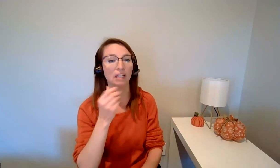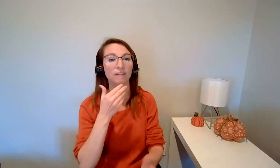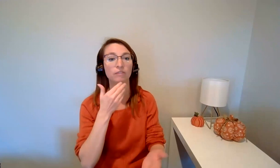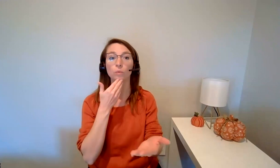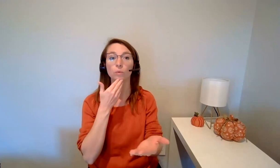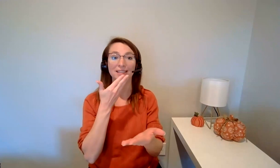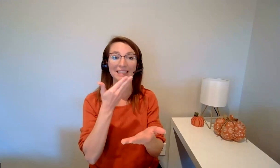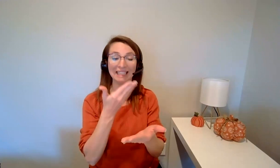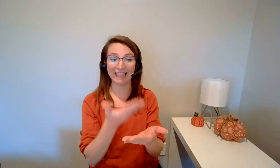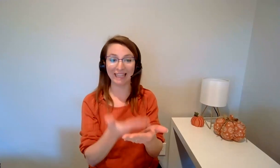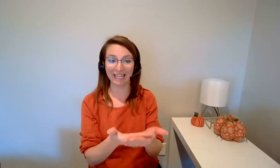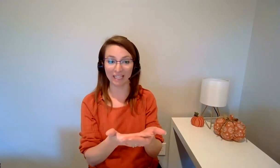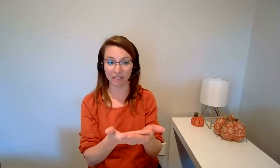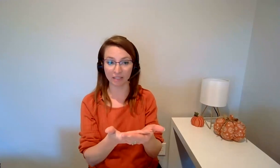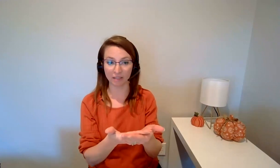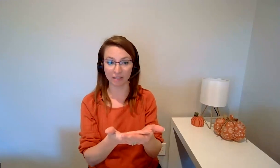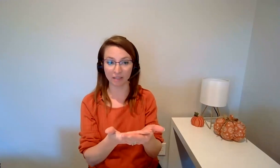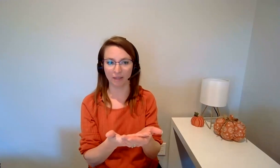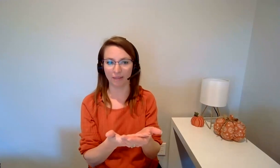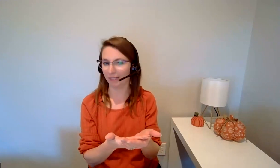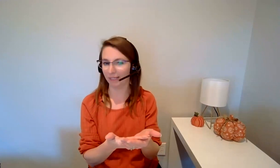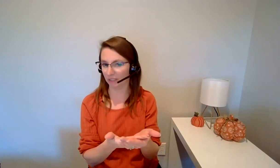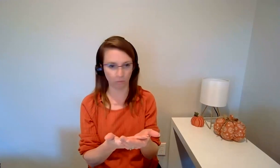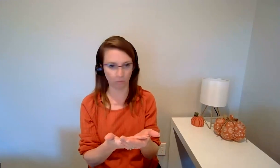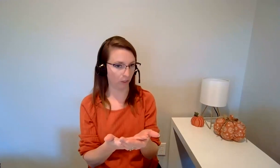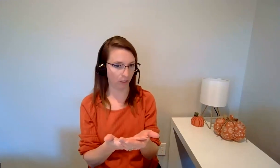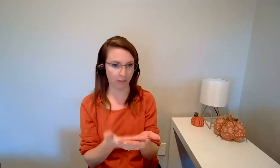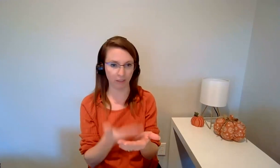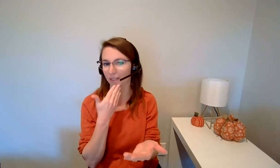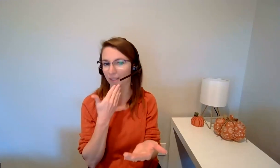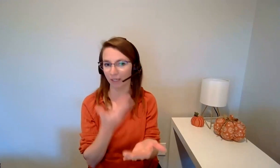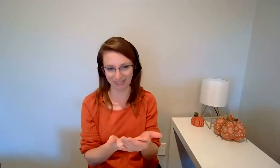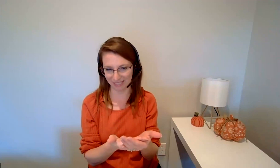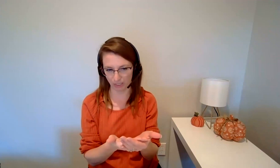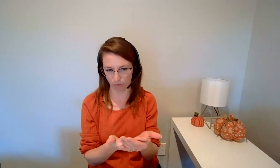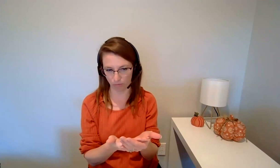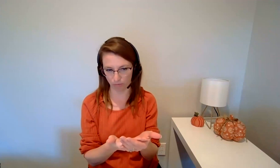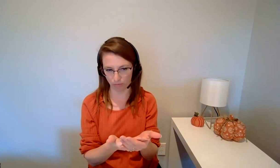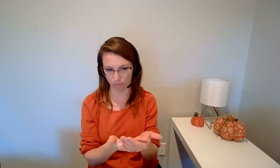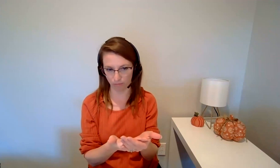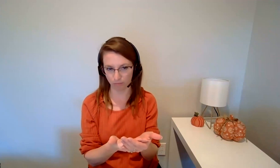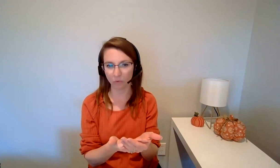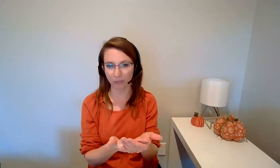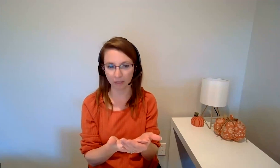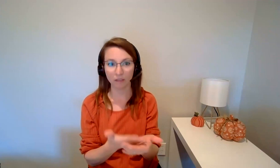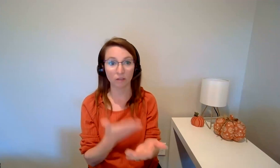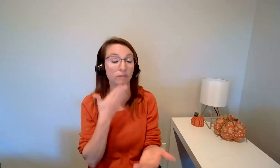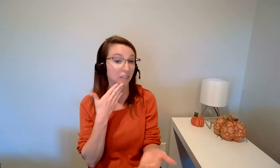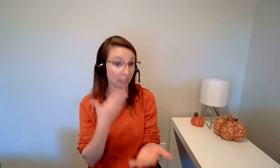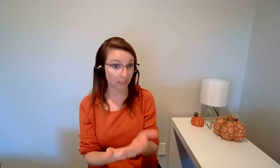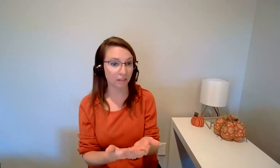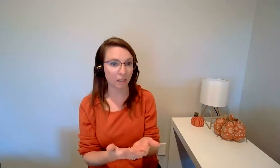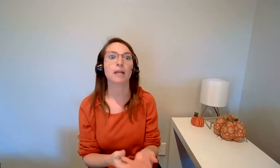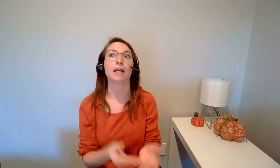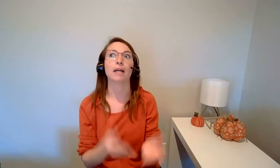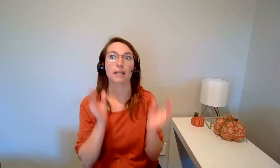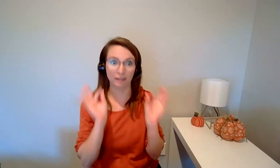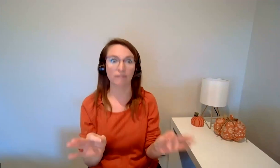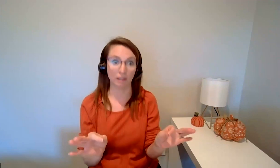if you were to see this, that is only good. This cannot be thank you. Okay. Okay. So if you see this, definitely